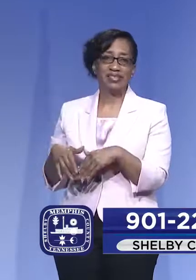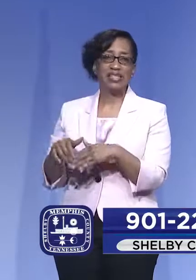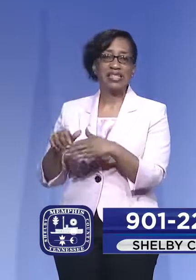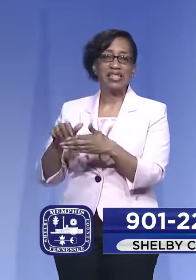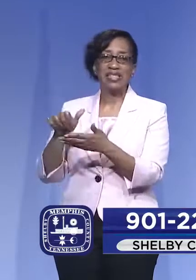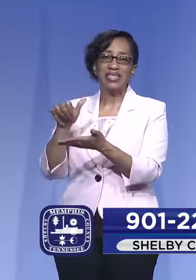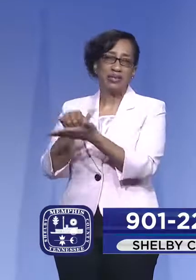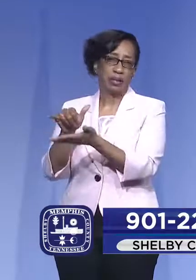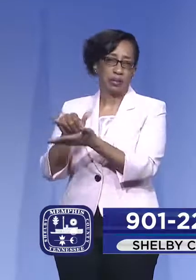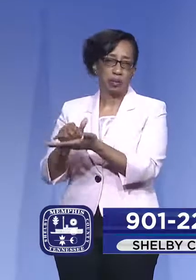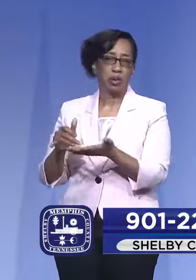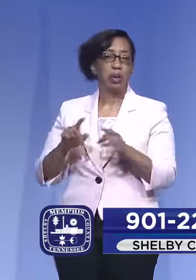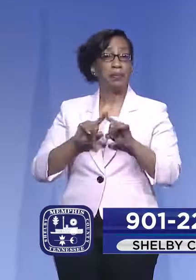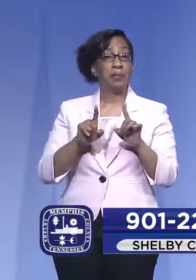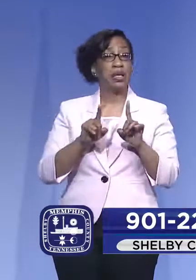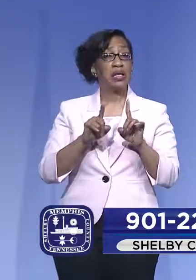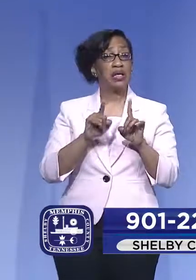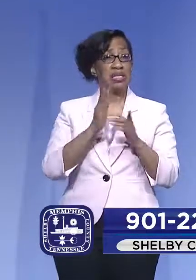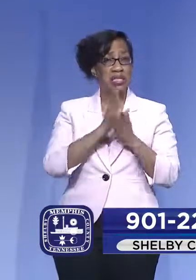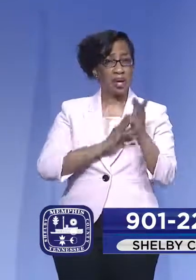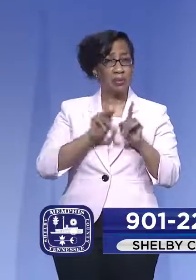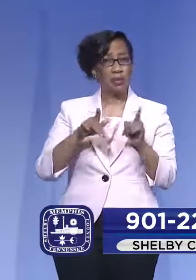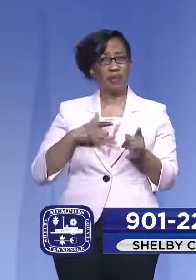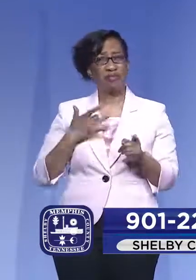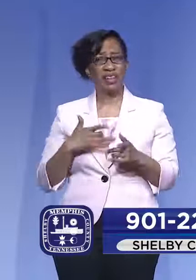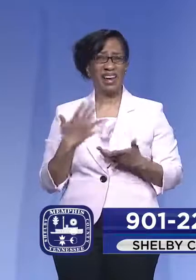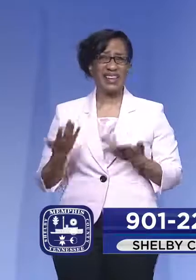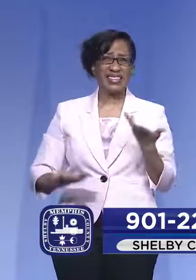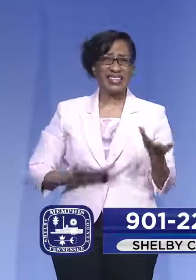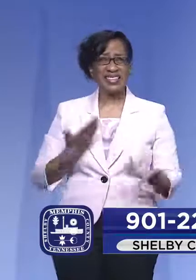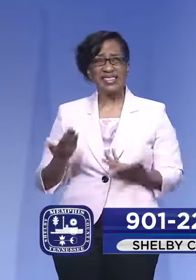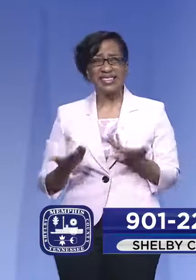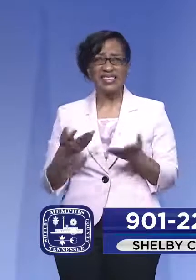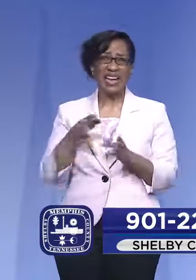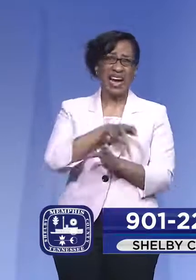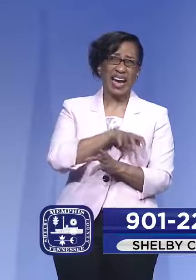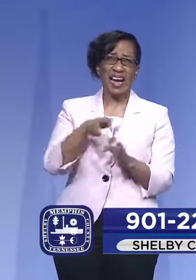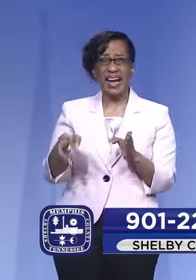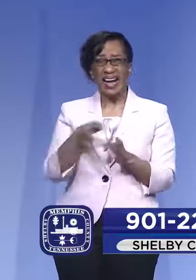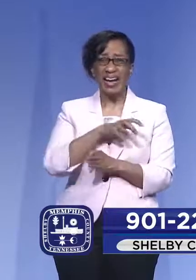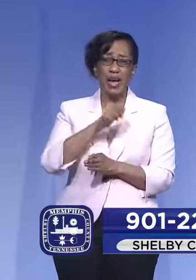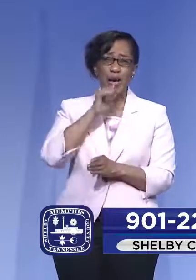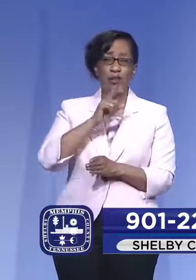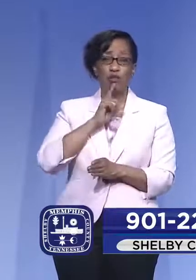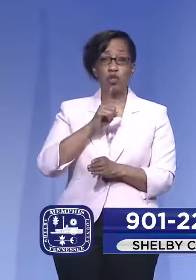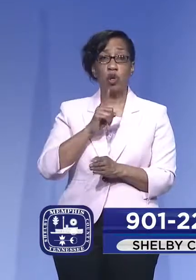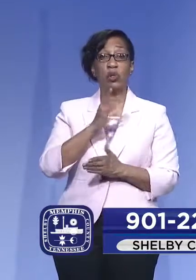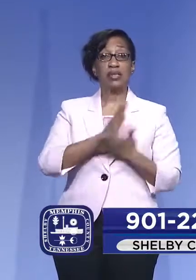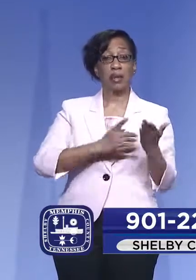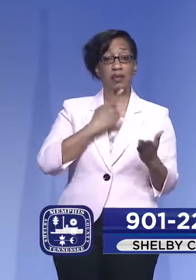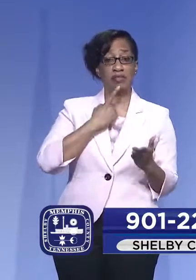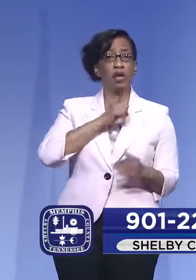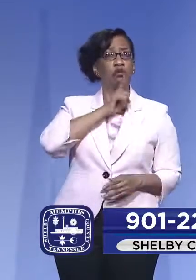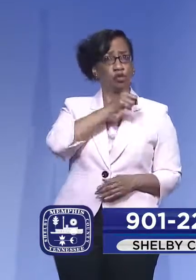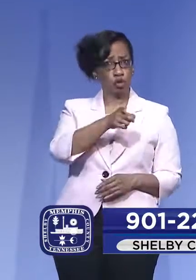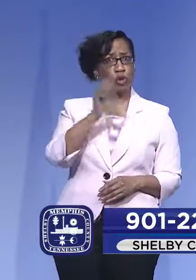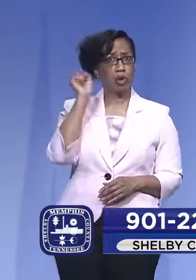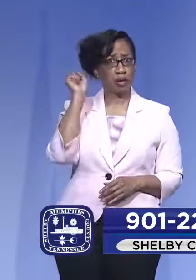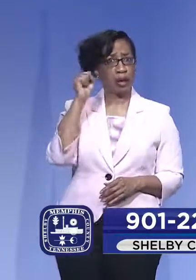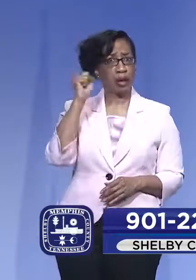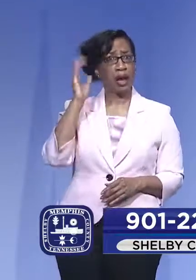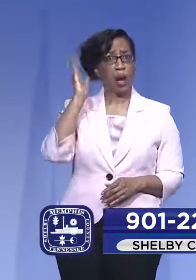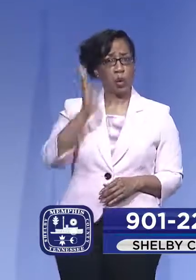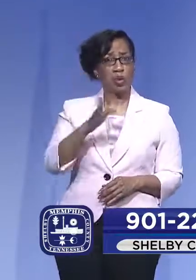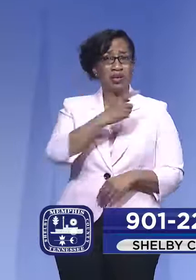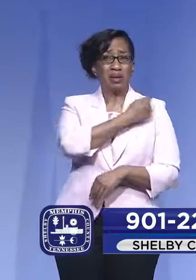is for people who, you know, more than 50% of the people have said, sure, I'll get a vaccine. I just, you know, it's a question